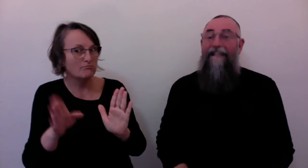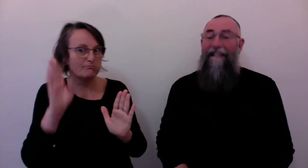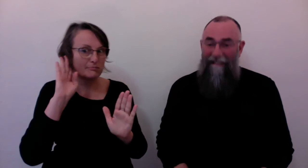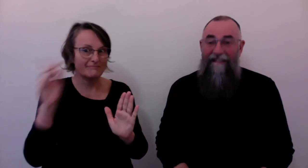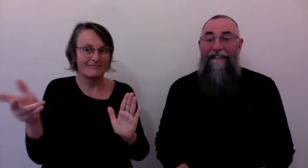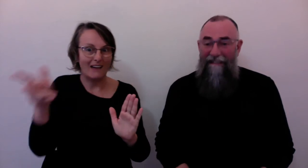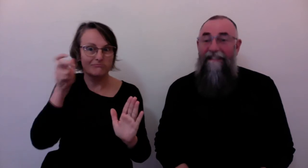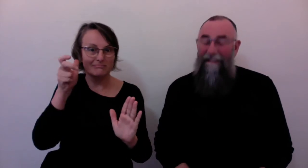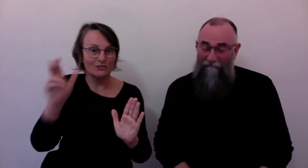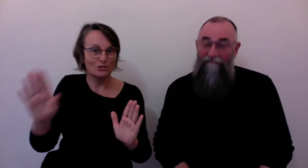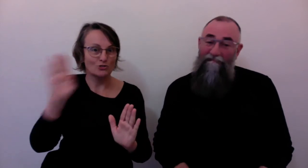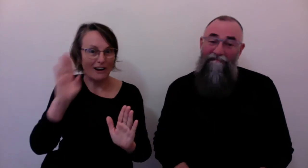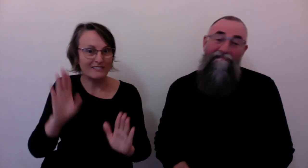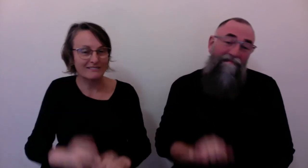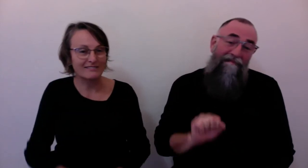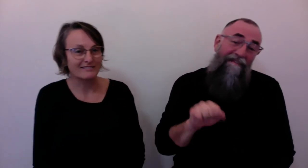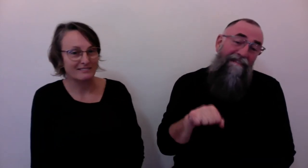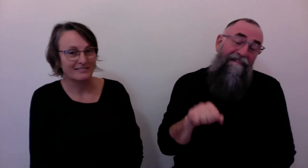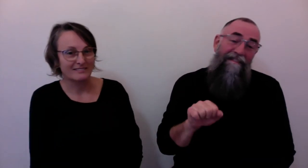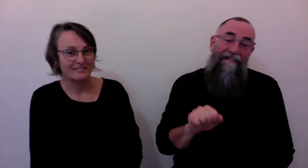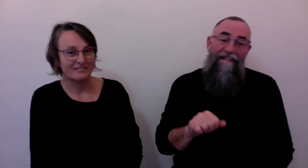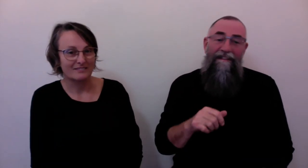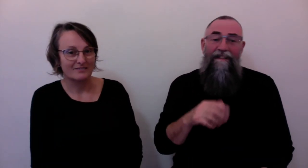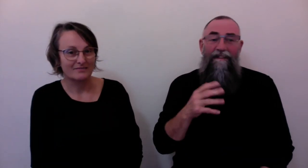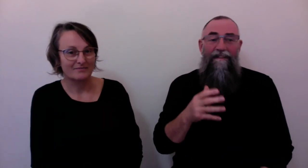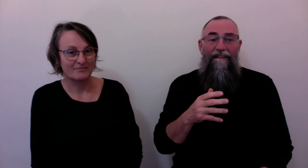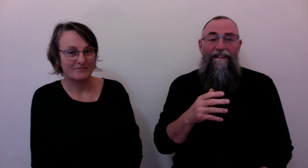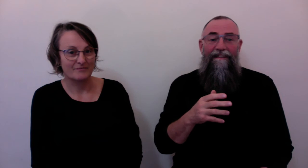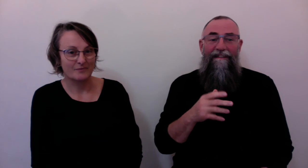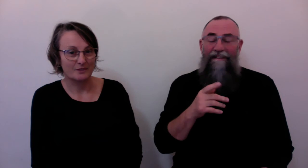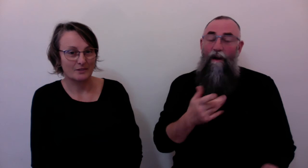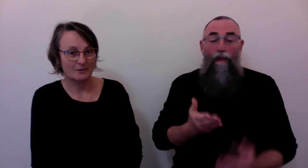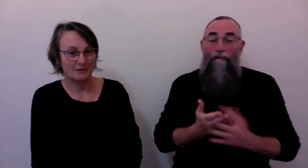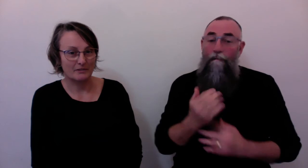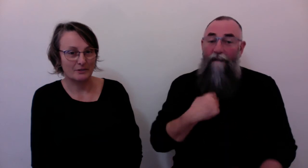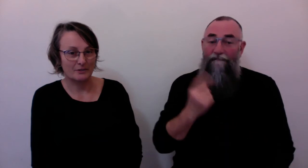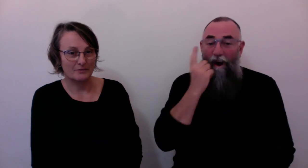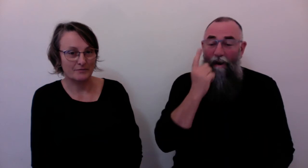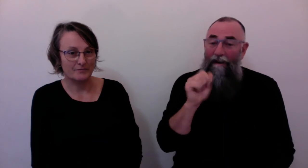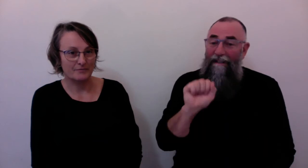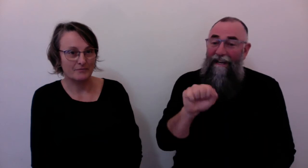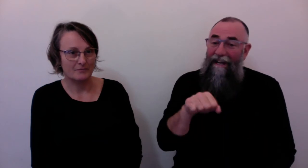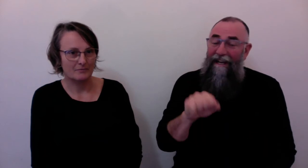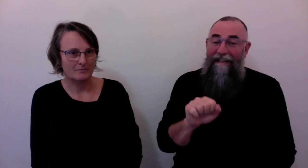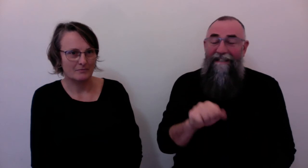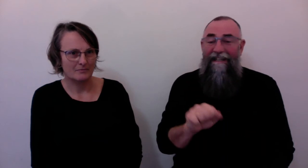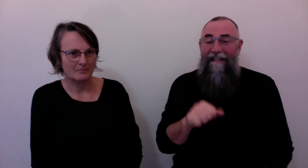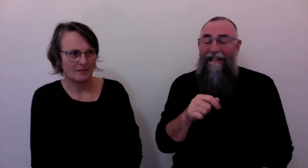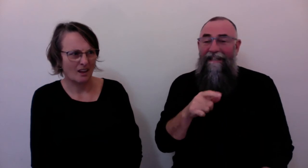The music. Yeah, on my phone. So Bluetooth. what? It's so that good, is yeah. it. So you don't have headphones to go straight to your. It's like you've got a headphone in permanently. Yeah, so I